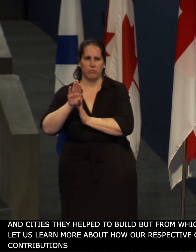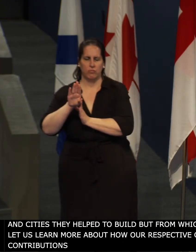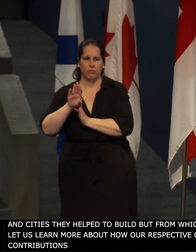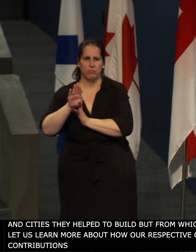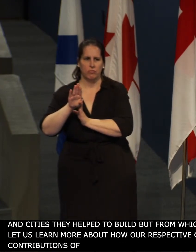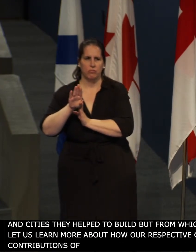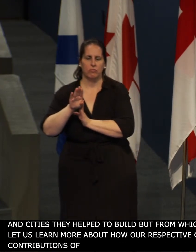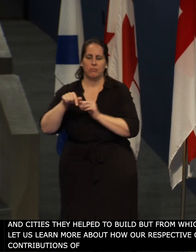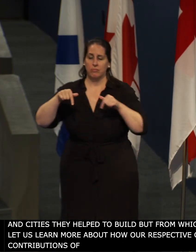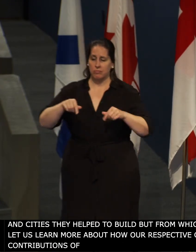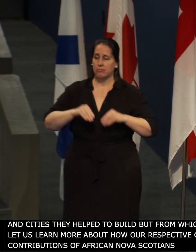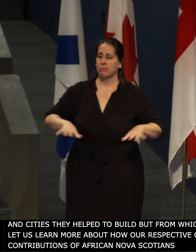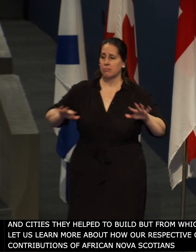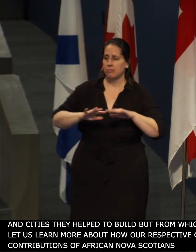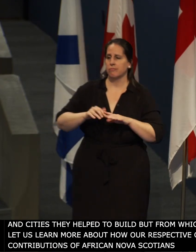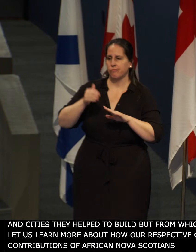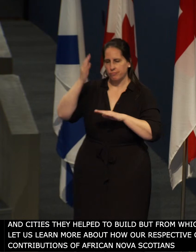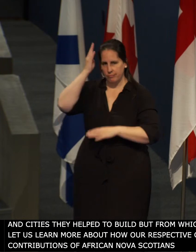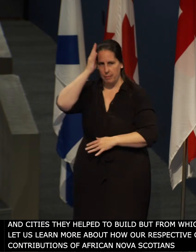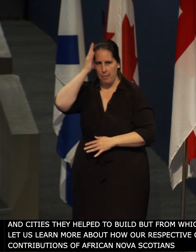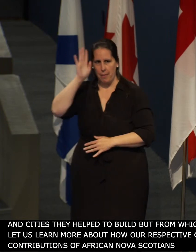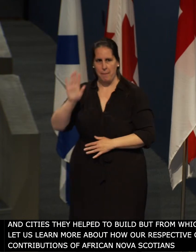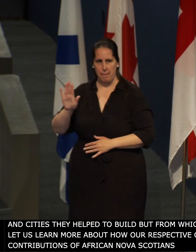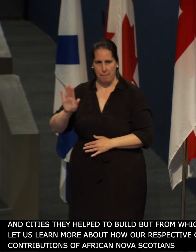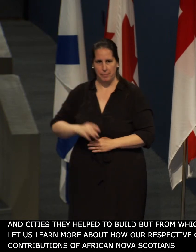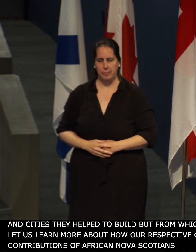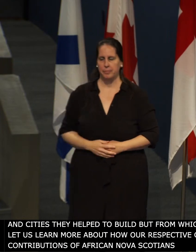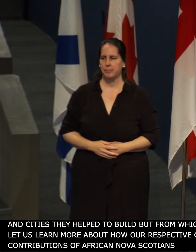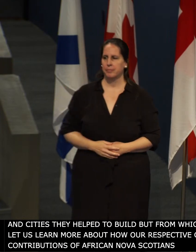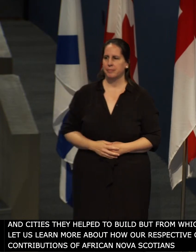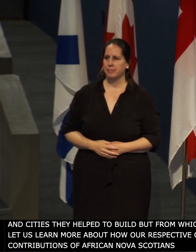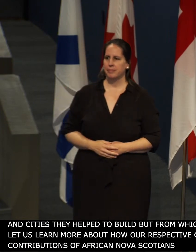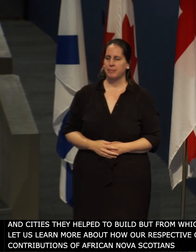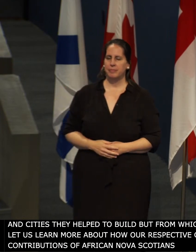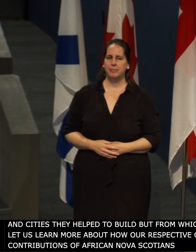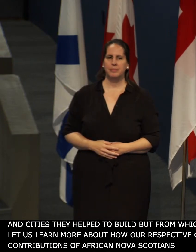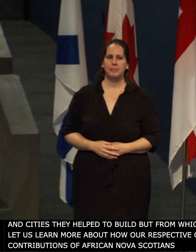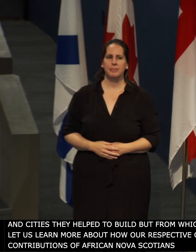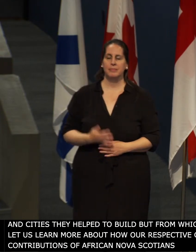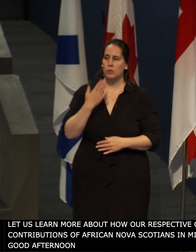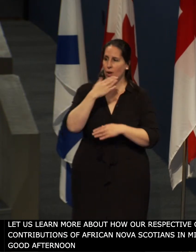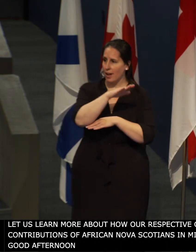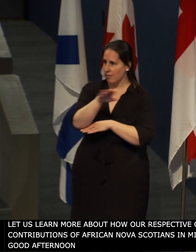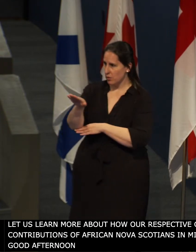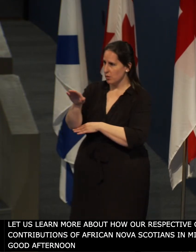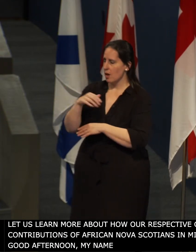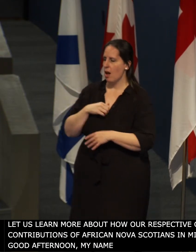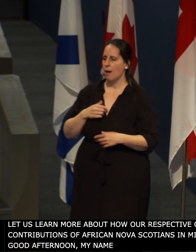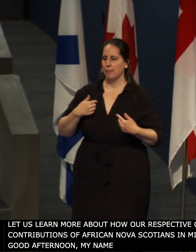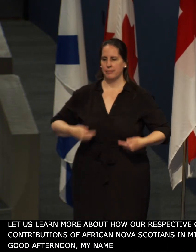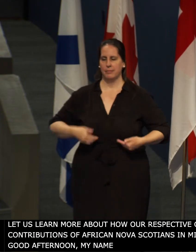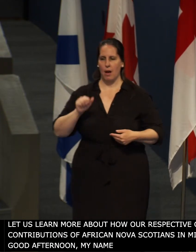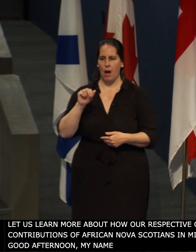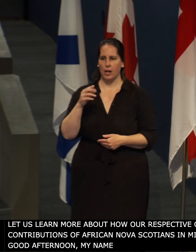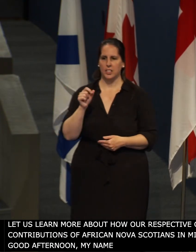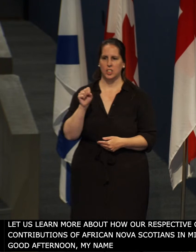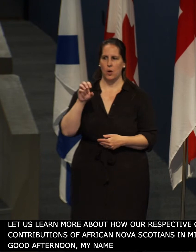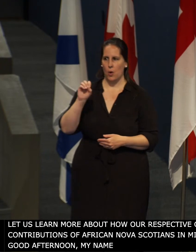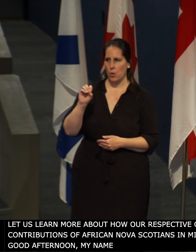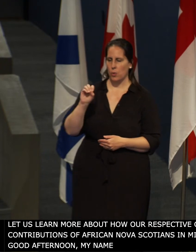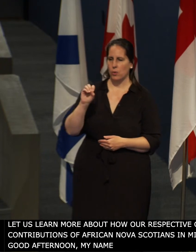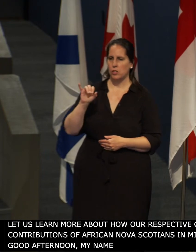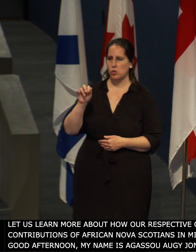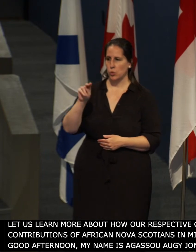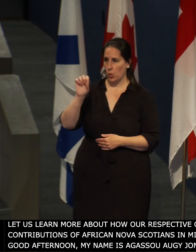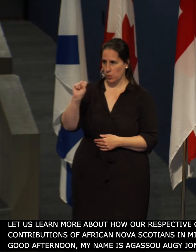Scotians in Mi'kma'ki. Good afternoon. My name is Augusto Augie Jones, and I'm the principal of